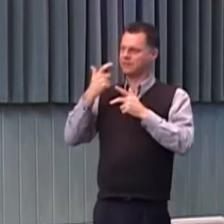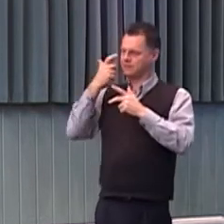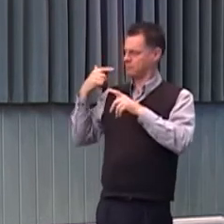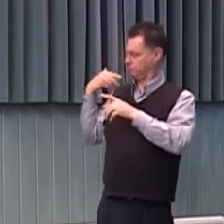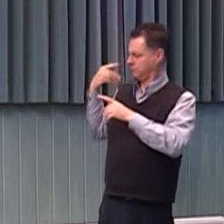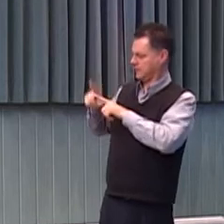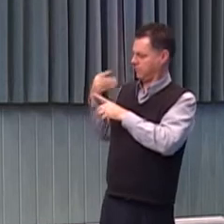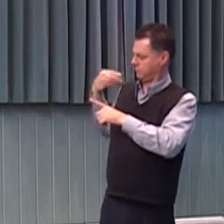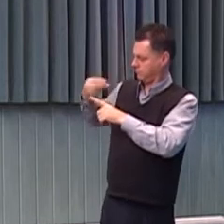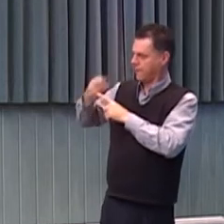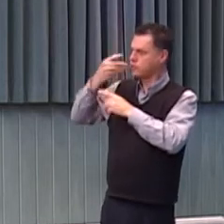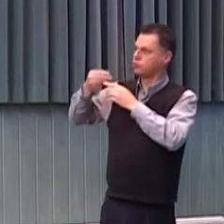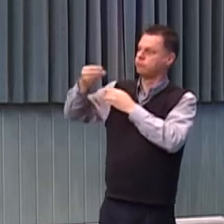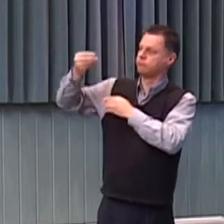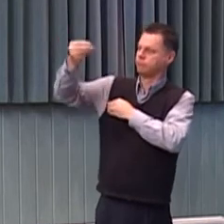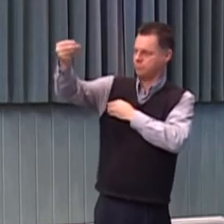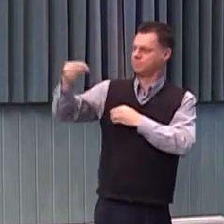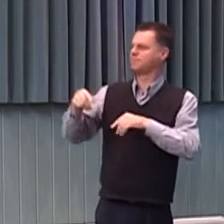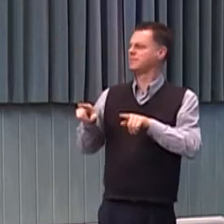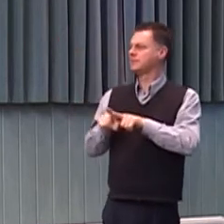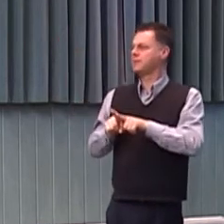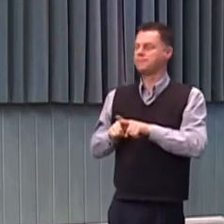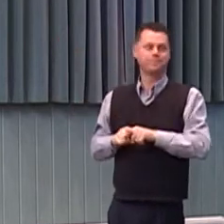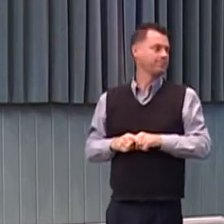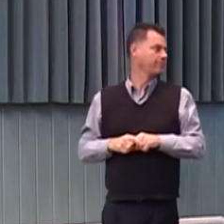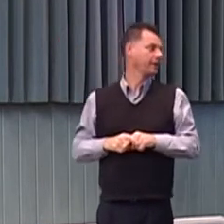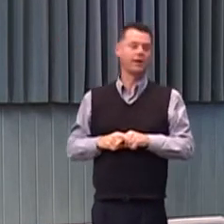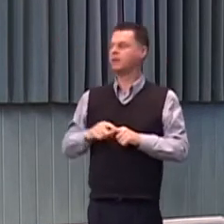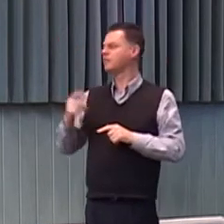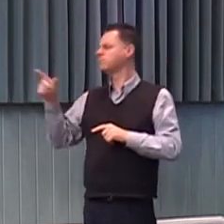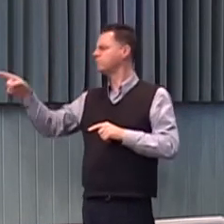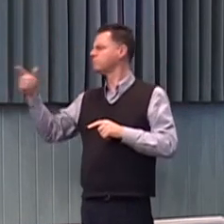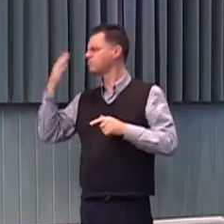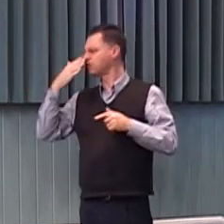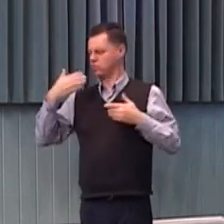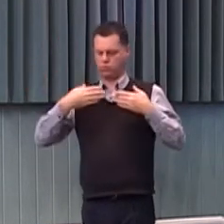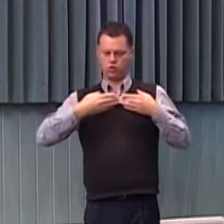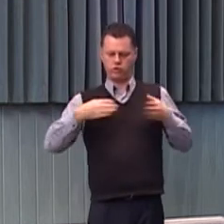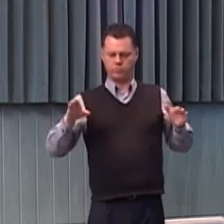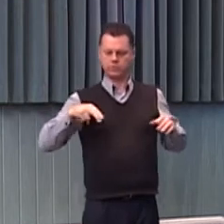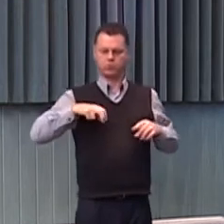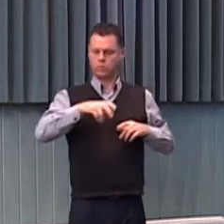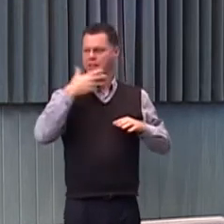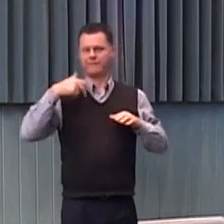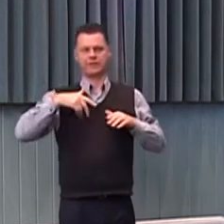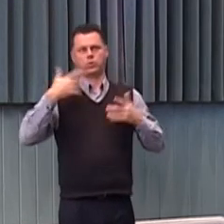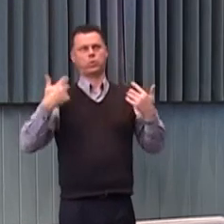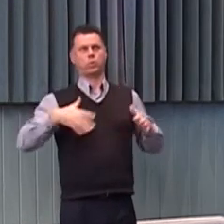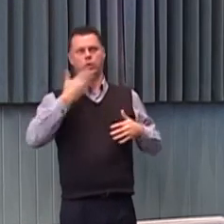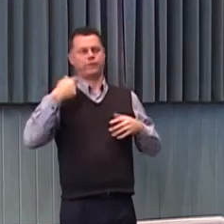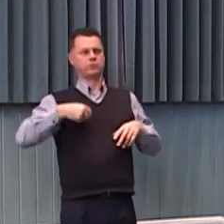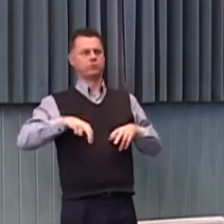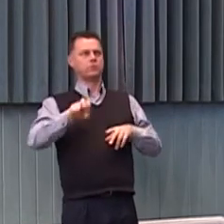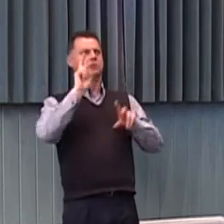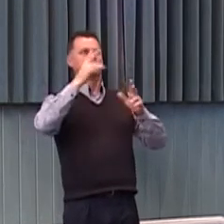Now, when you go up the main stairwell, you'll see that the lead light, and you can't help forget about where we've been.